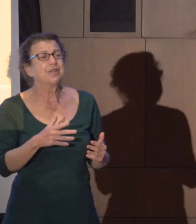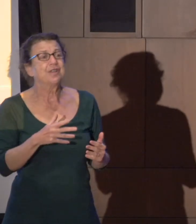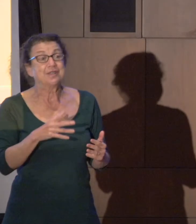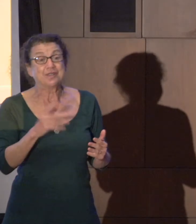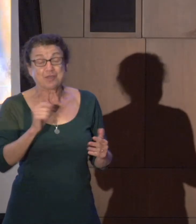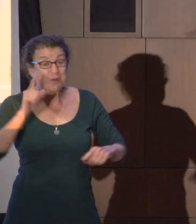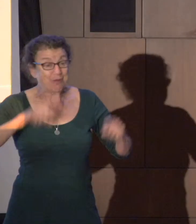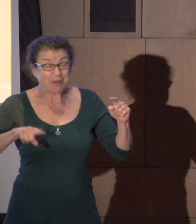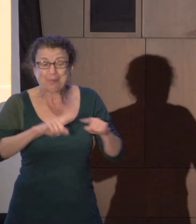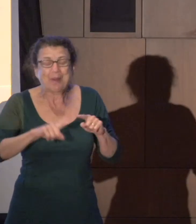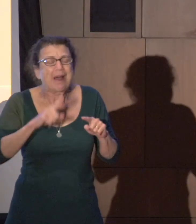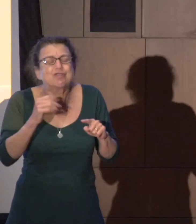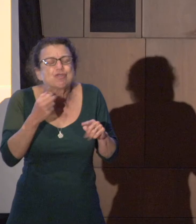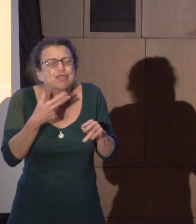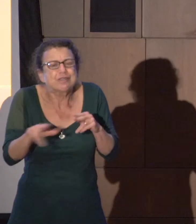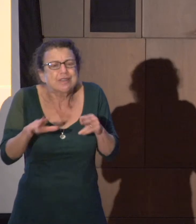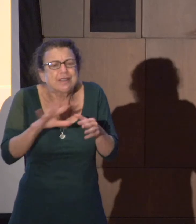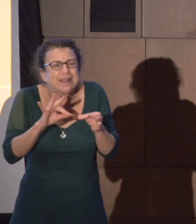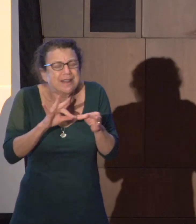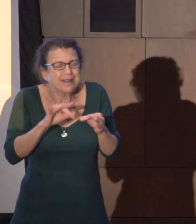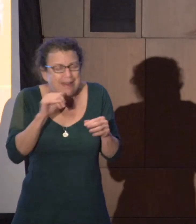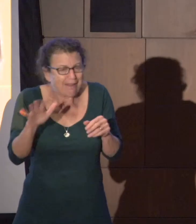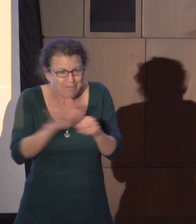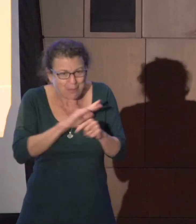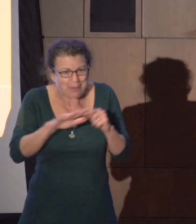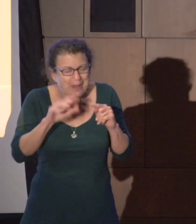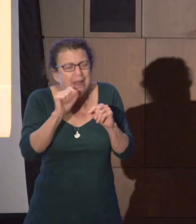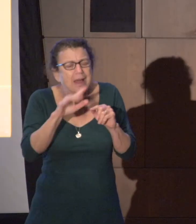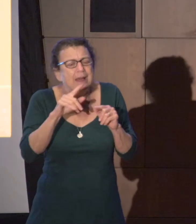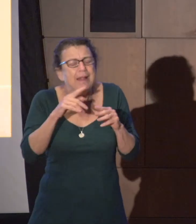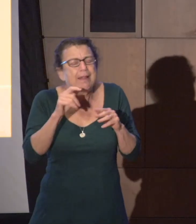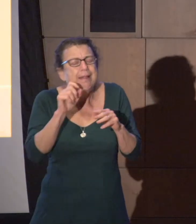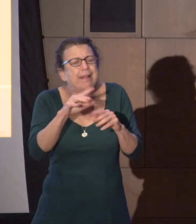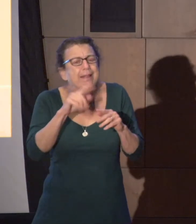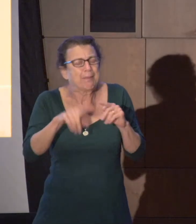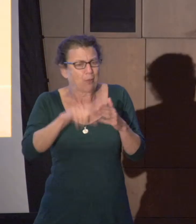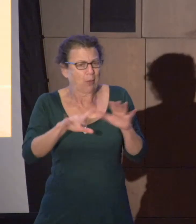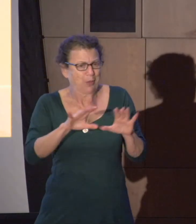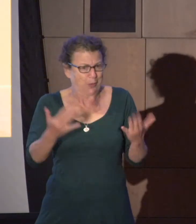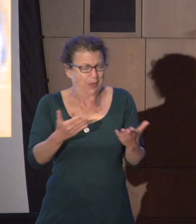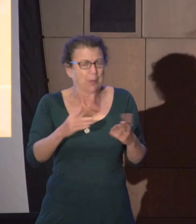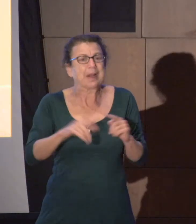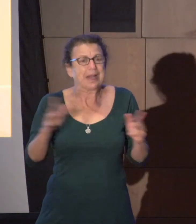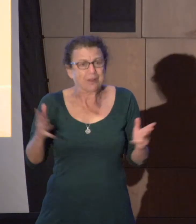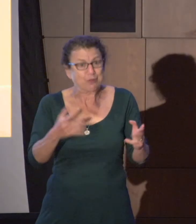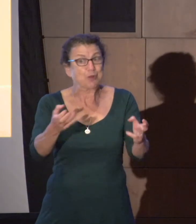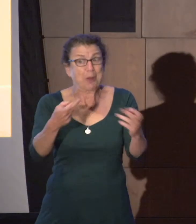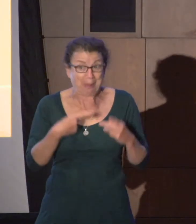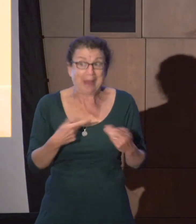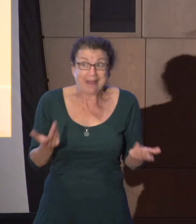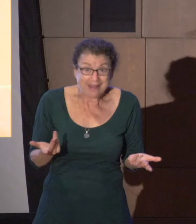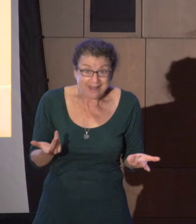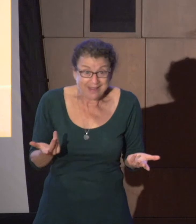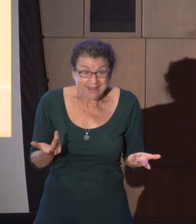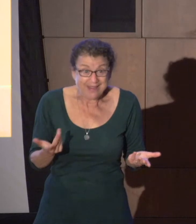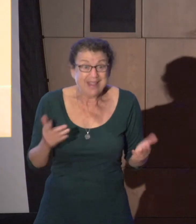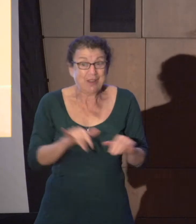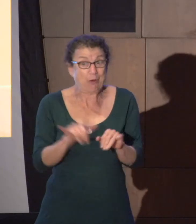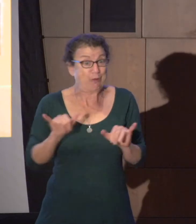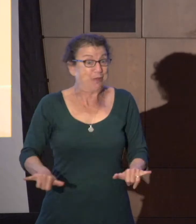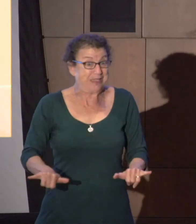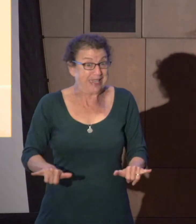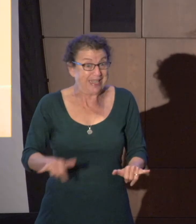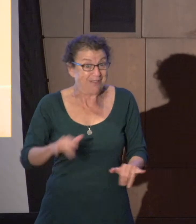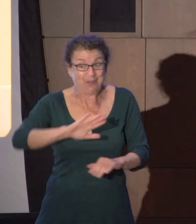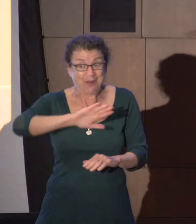diverse that I'm only going to share just a smidgen of what we do here. I encourage you to come back. I encourage you to stay